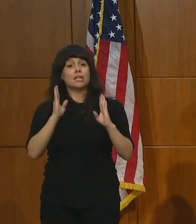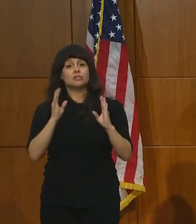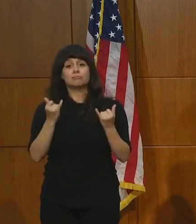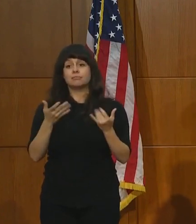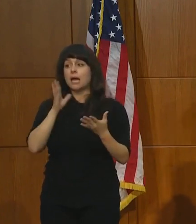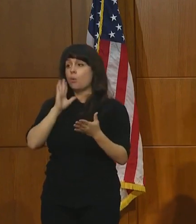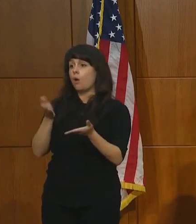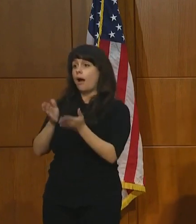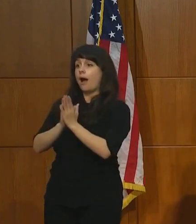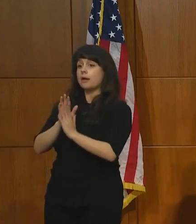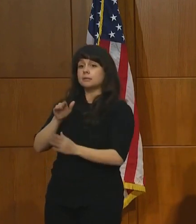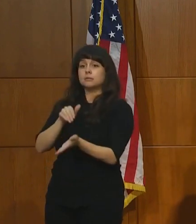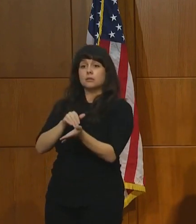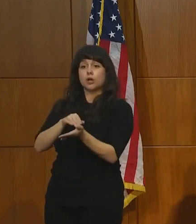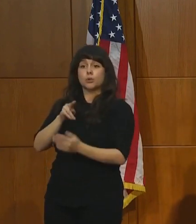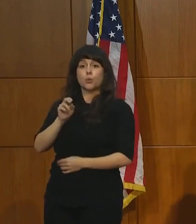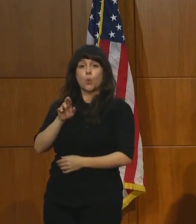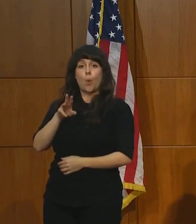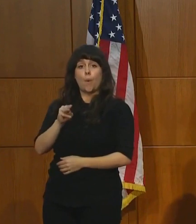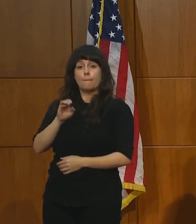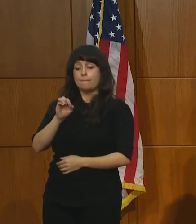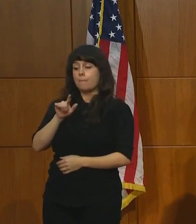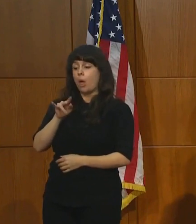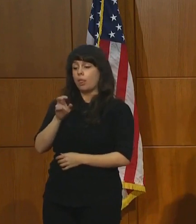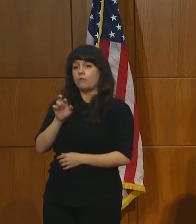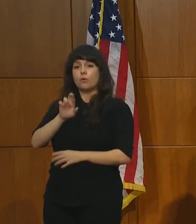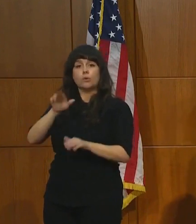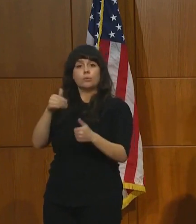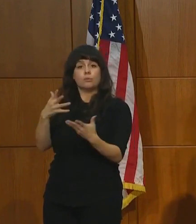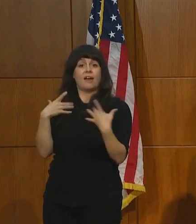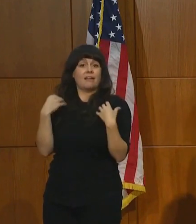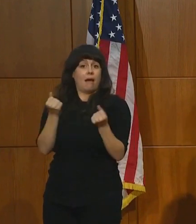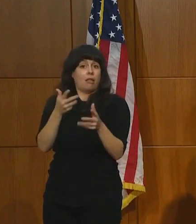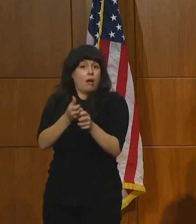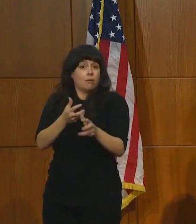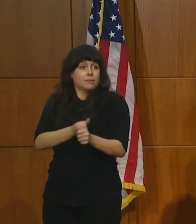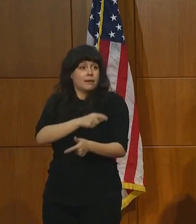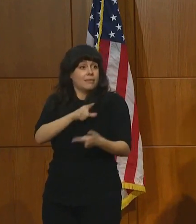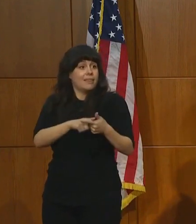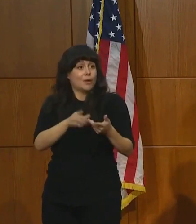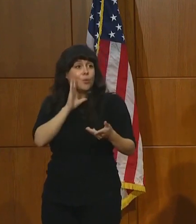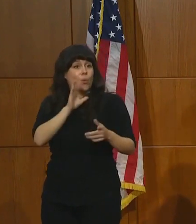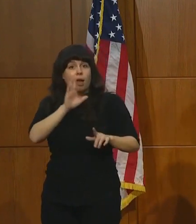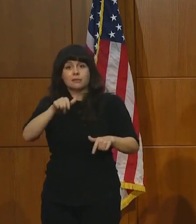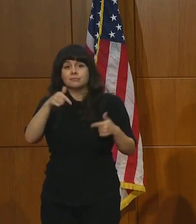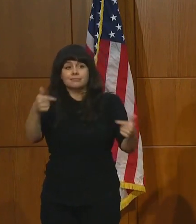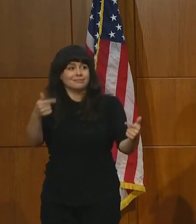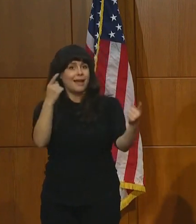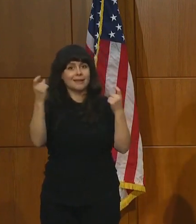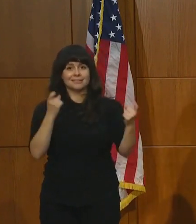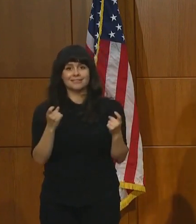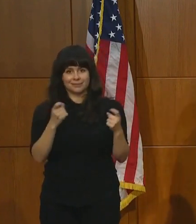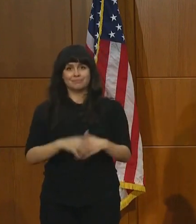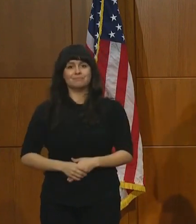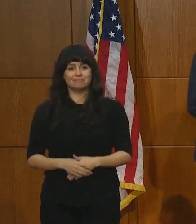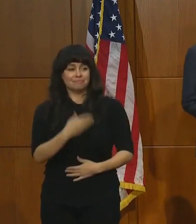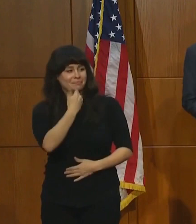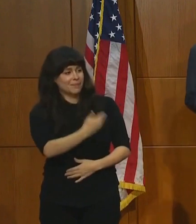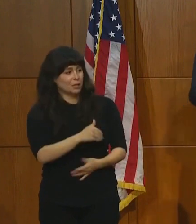Norm Oliver to give a health update, and then I'll be glad to take your questions. Thank you. Dr. Oliver. Thank you,